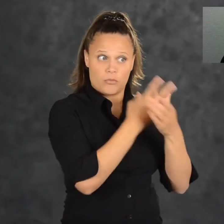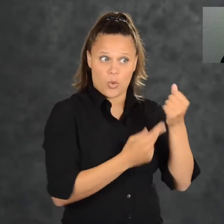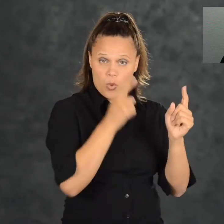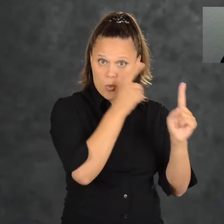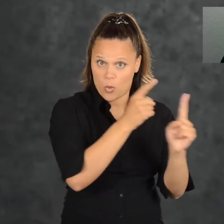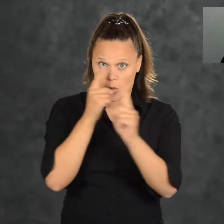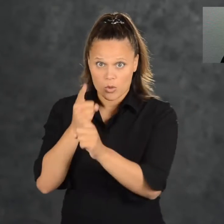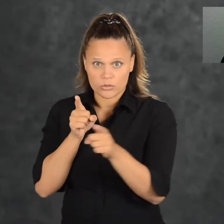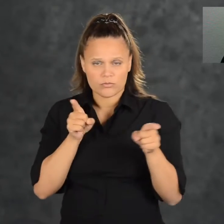goals.